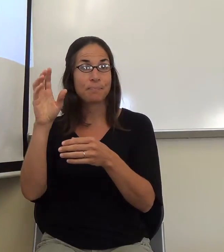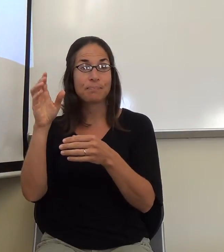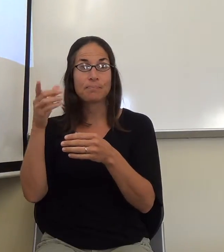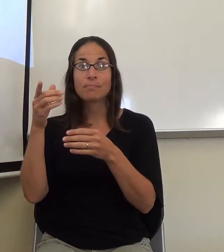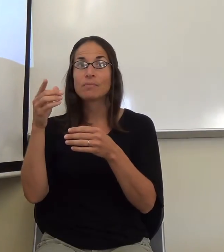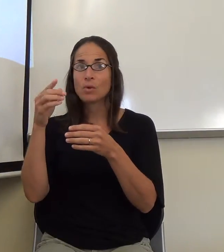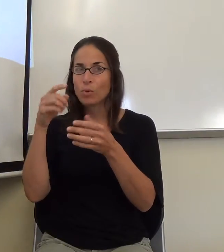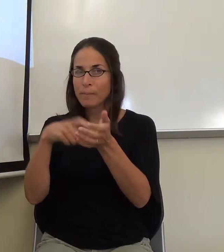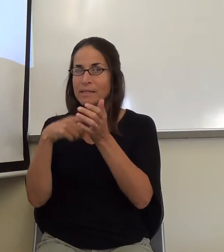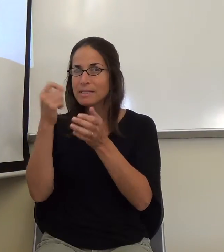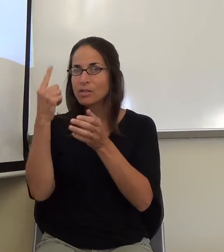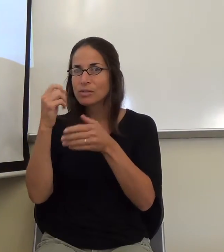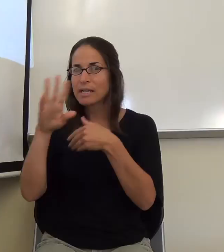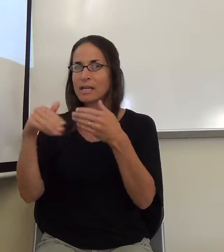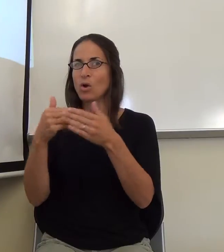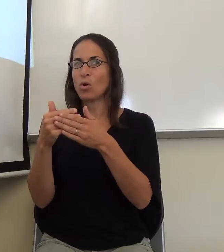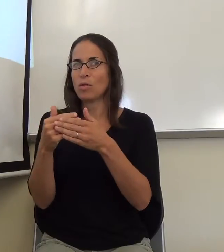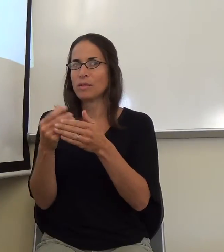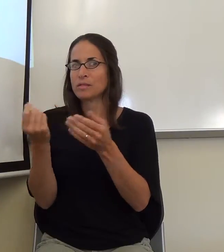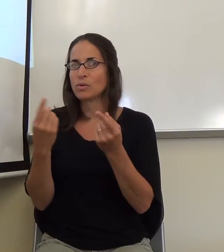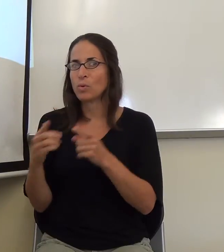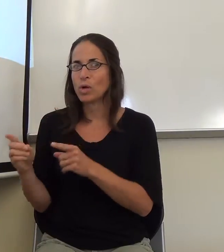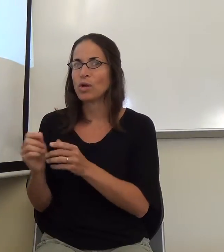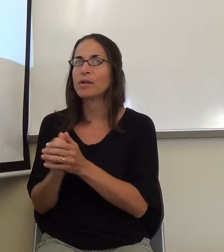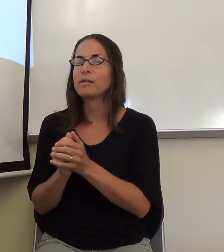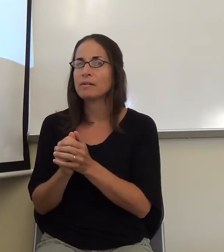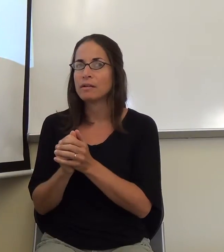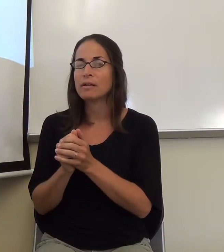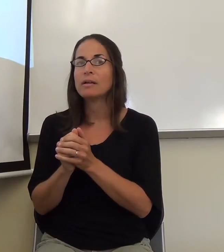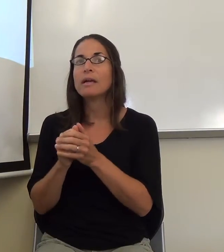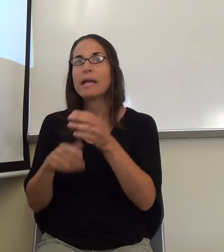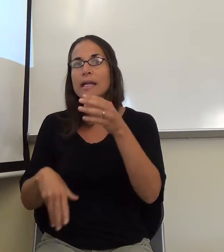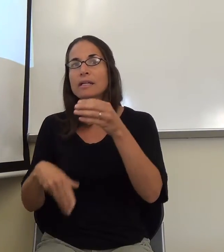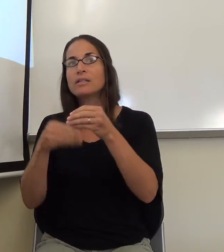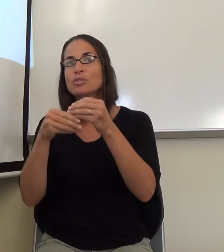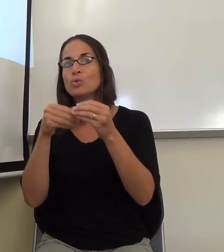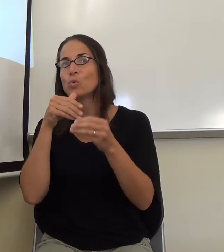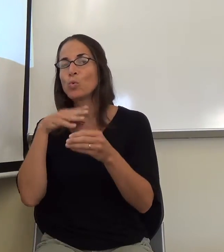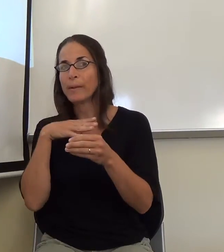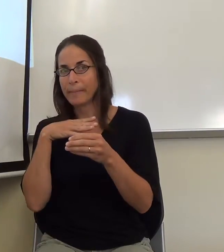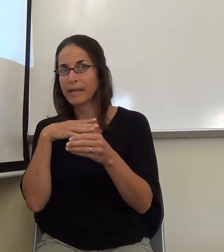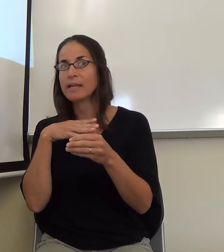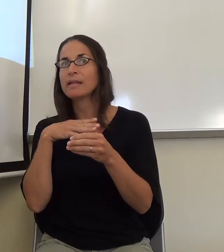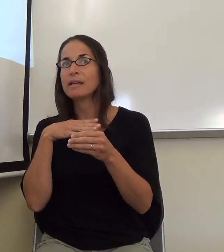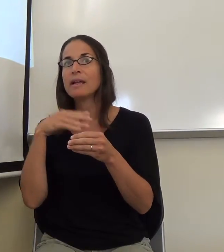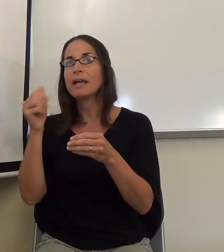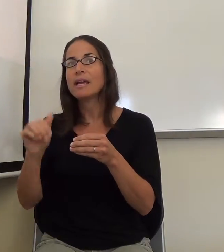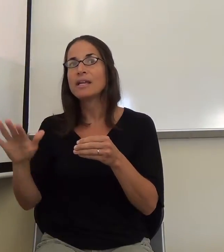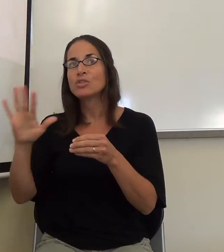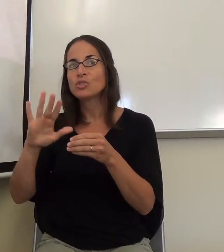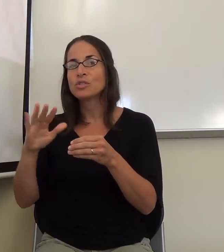to understand what's going on. In addition to women, Asians are victims